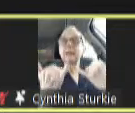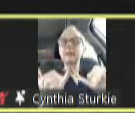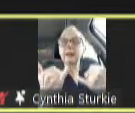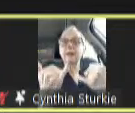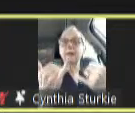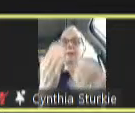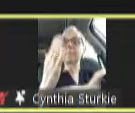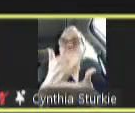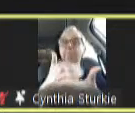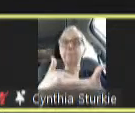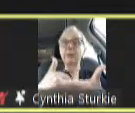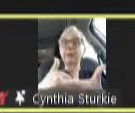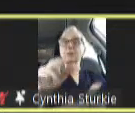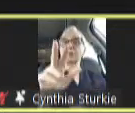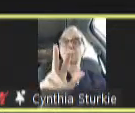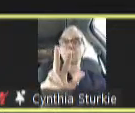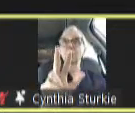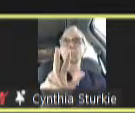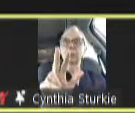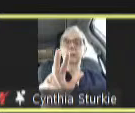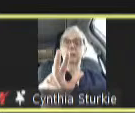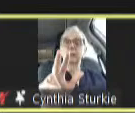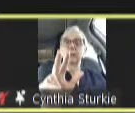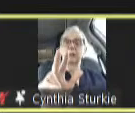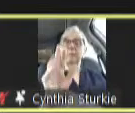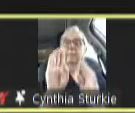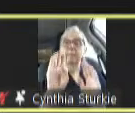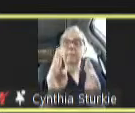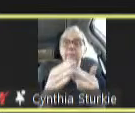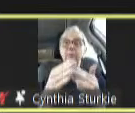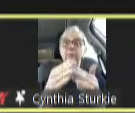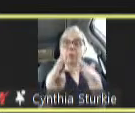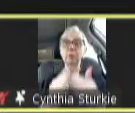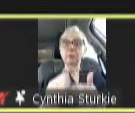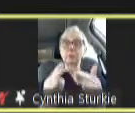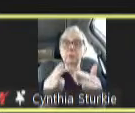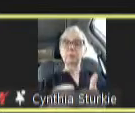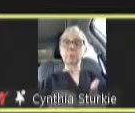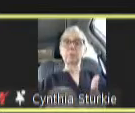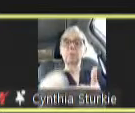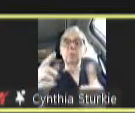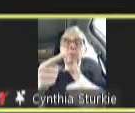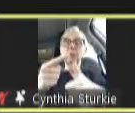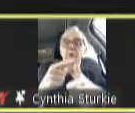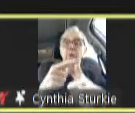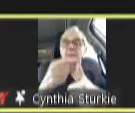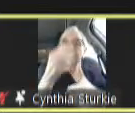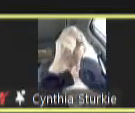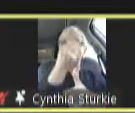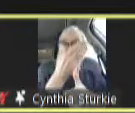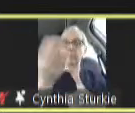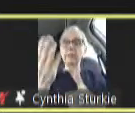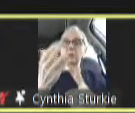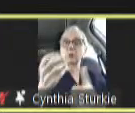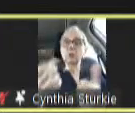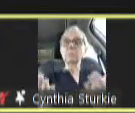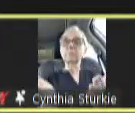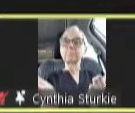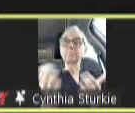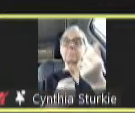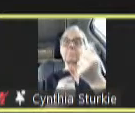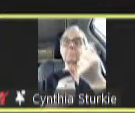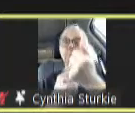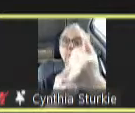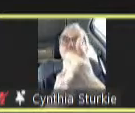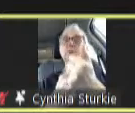3, which focuses on 3 main audiences. We want to provide information and promotion of third doses to